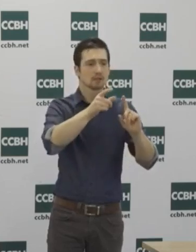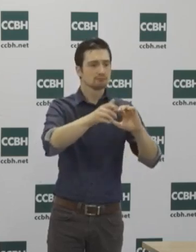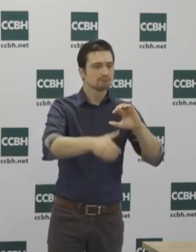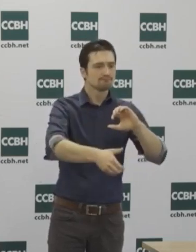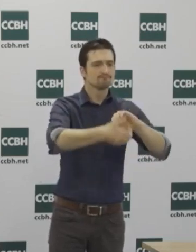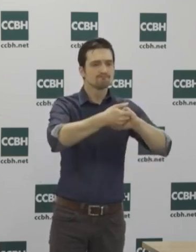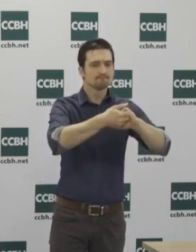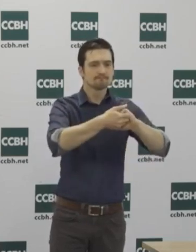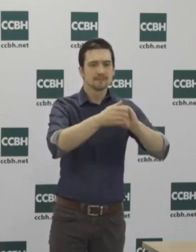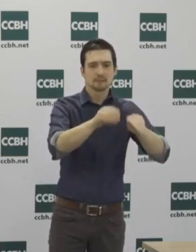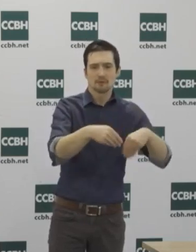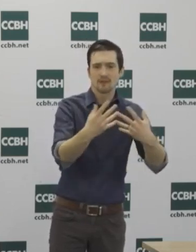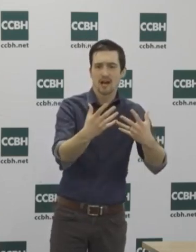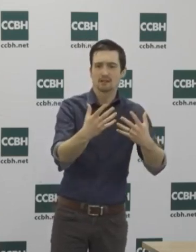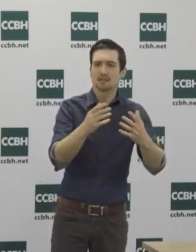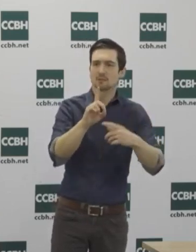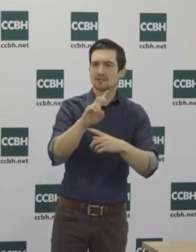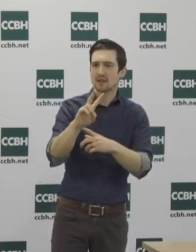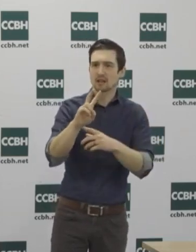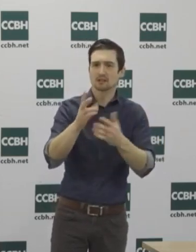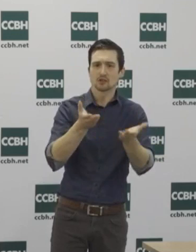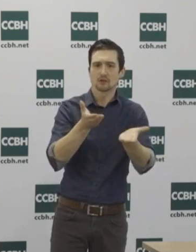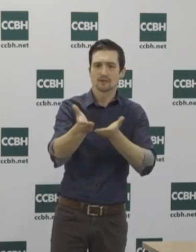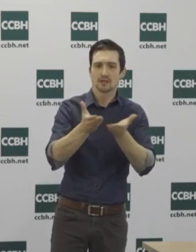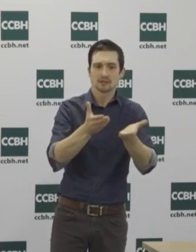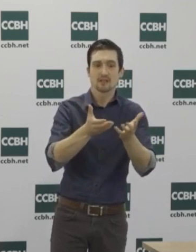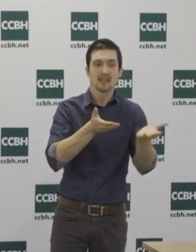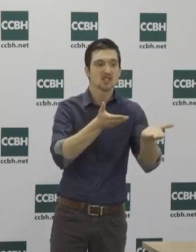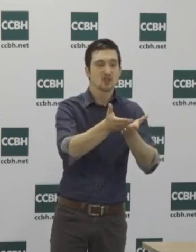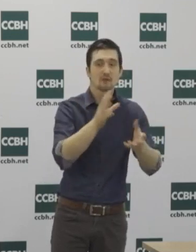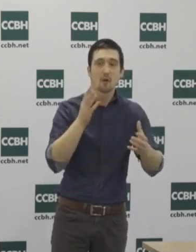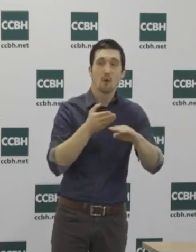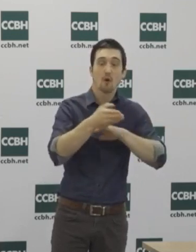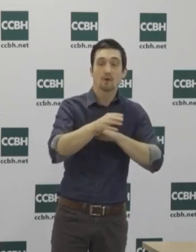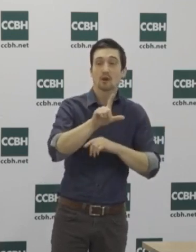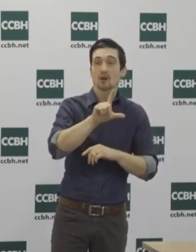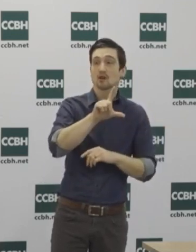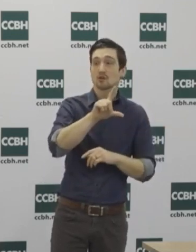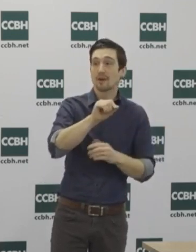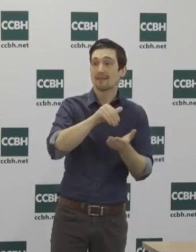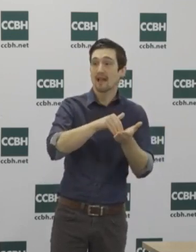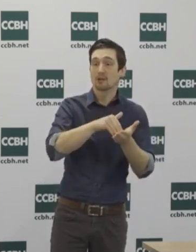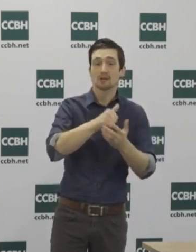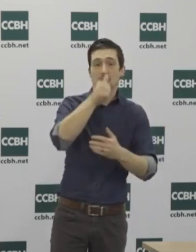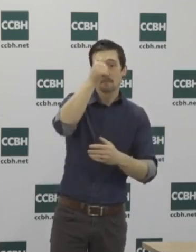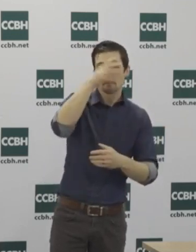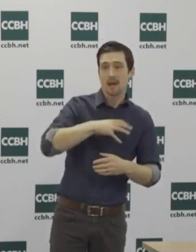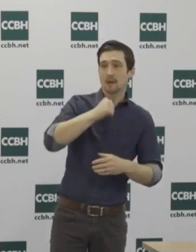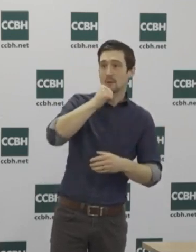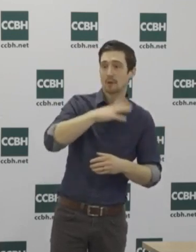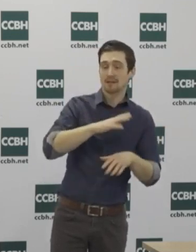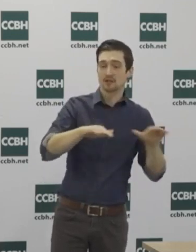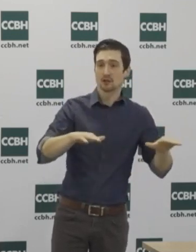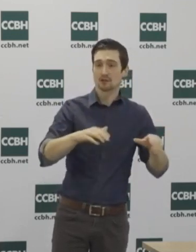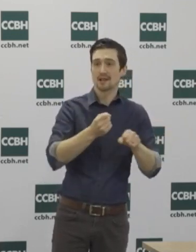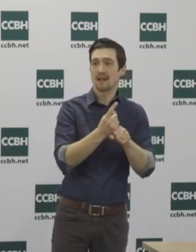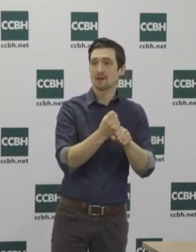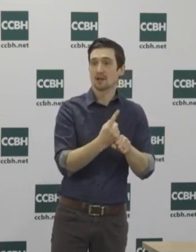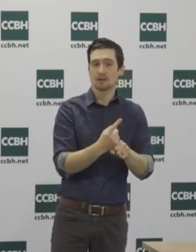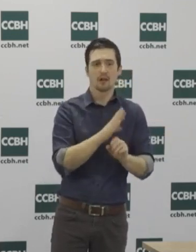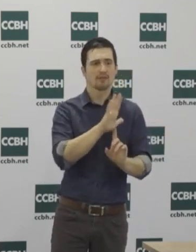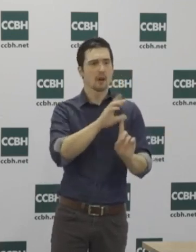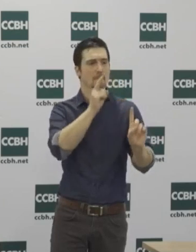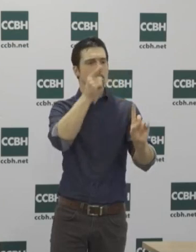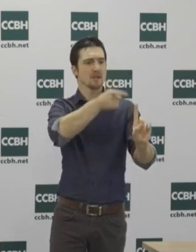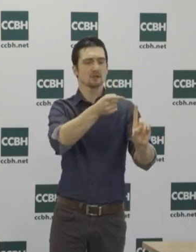domestic violence-related services, serving nearly 20,000 women, children, and men each year. Their mission